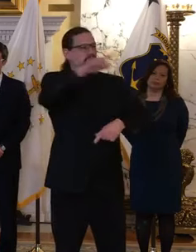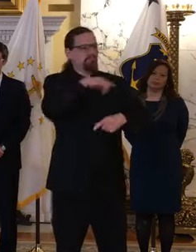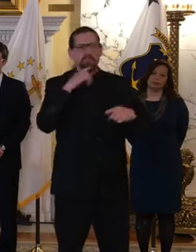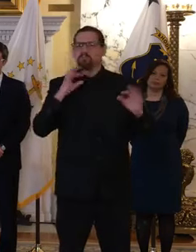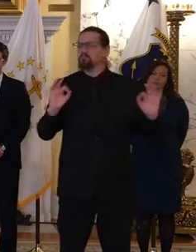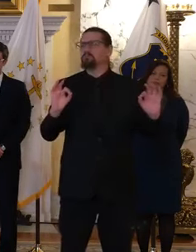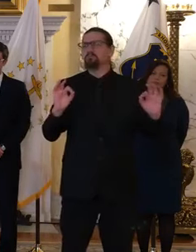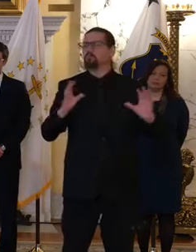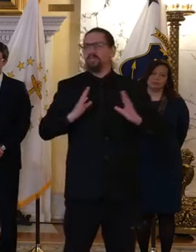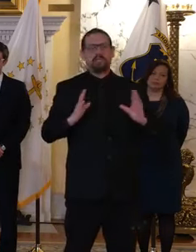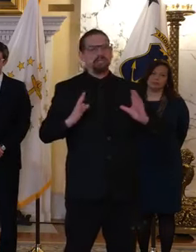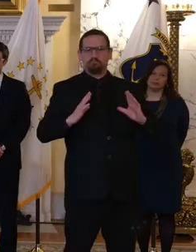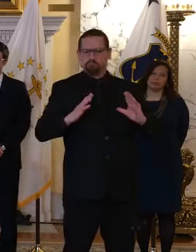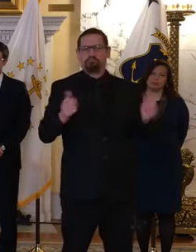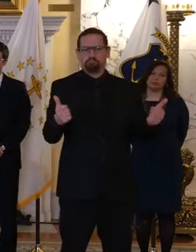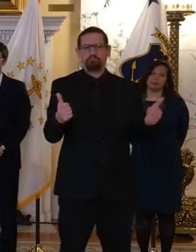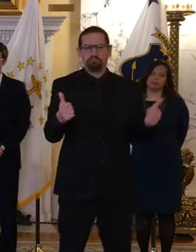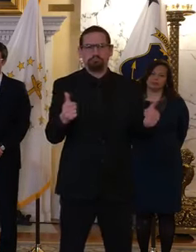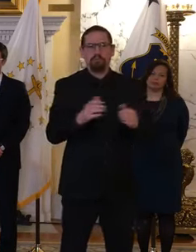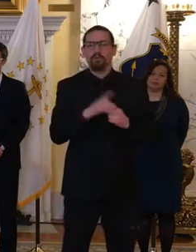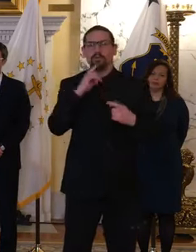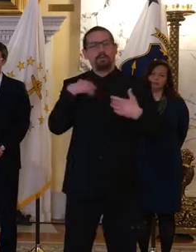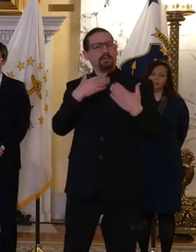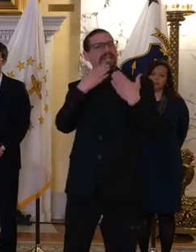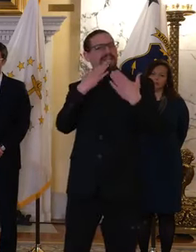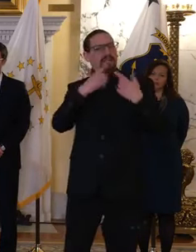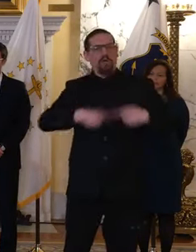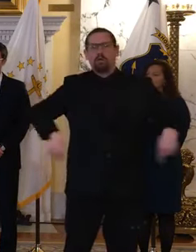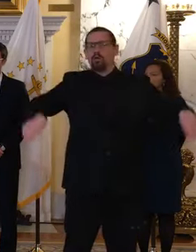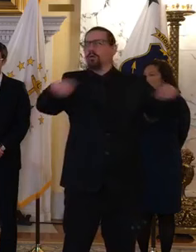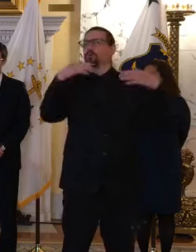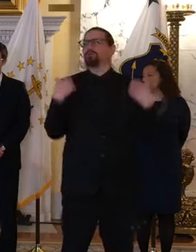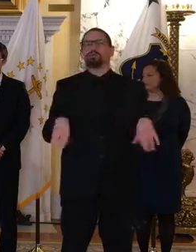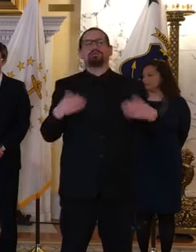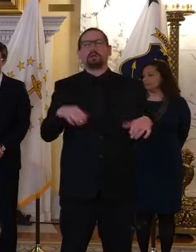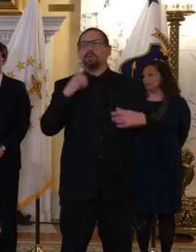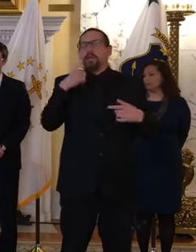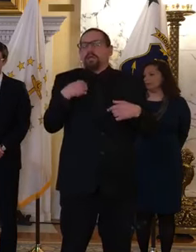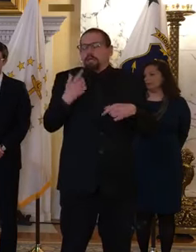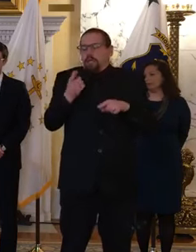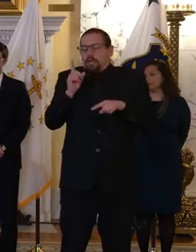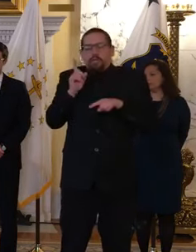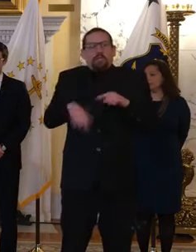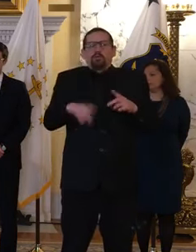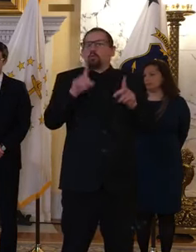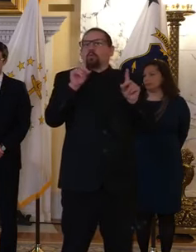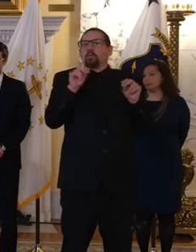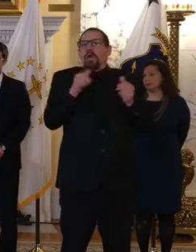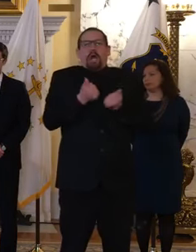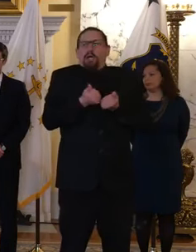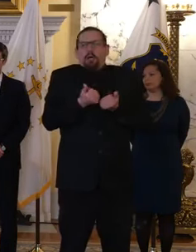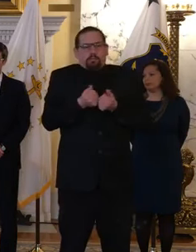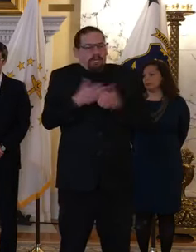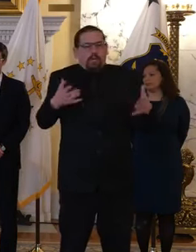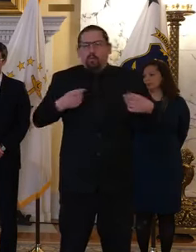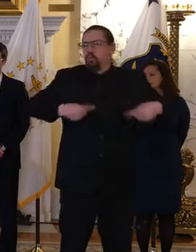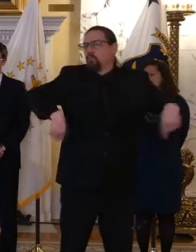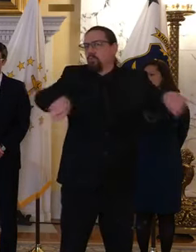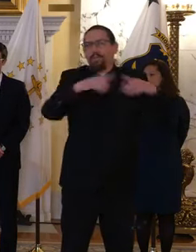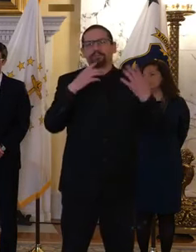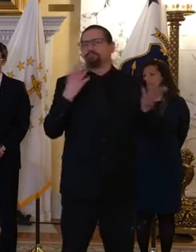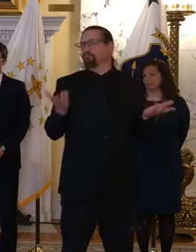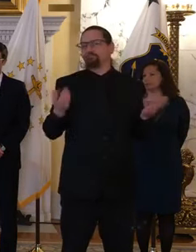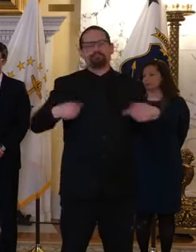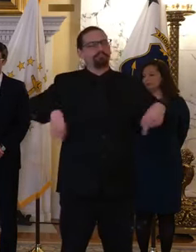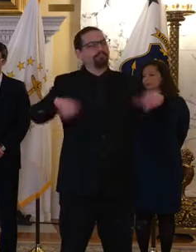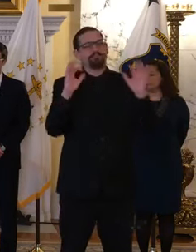enough. I cannot thank enough the teachers and principals who are making this happen. You are innovating,